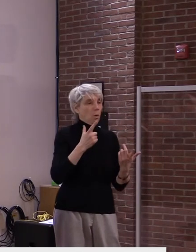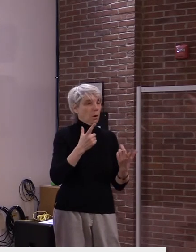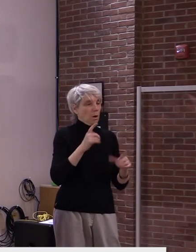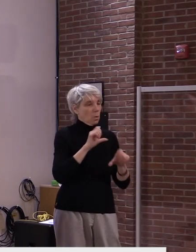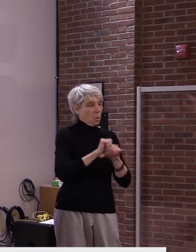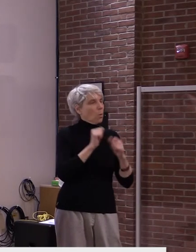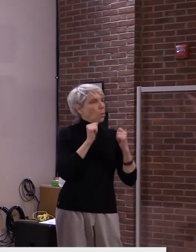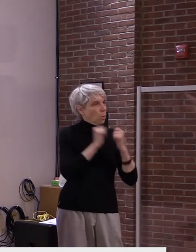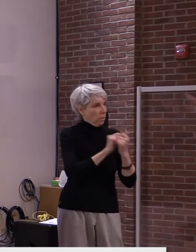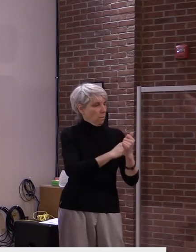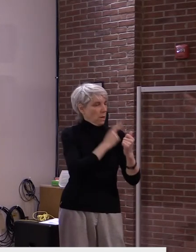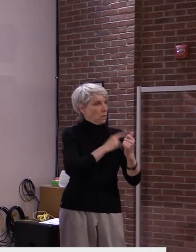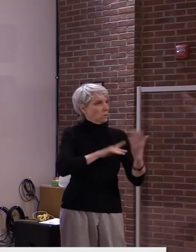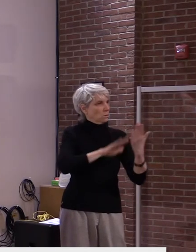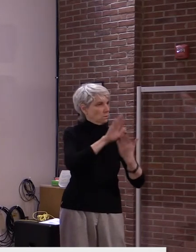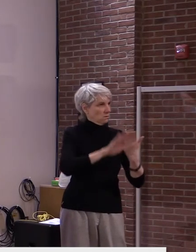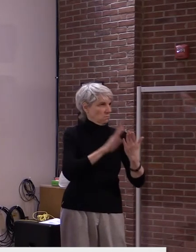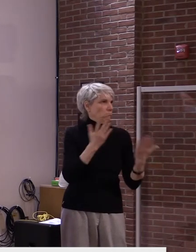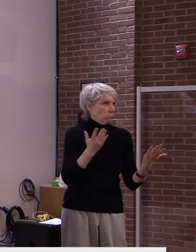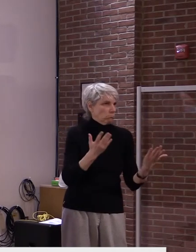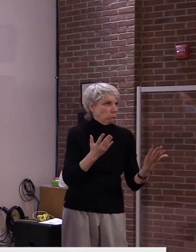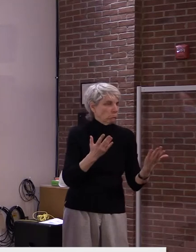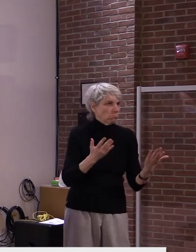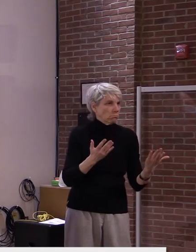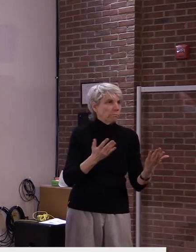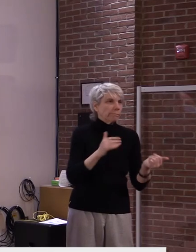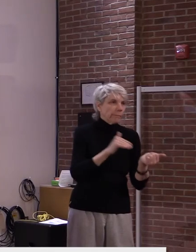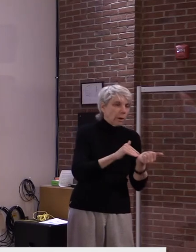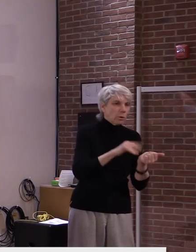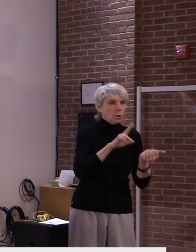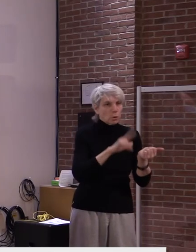worker, and some instances